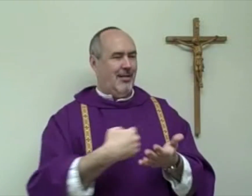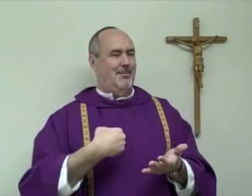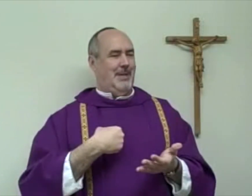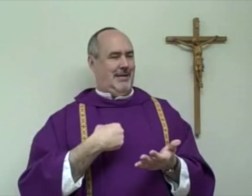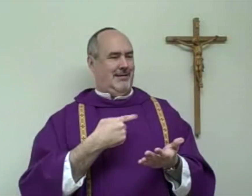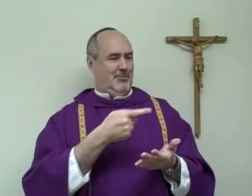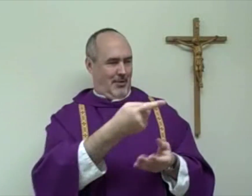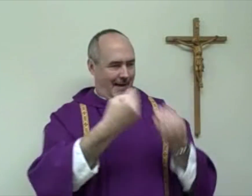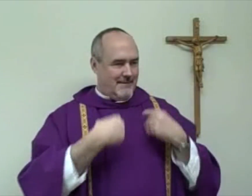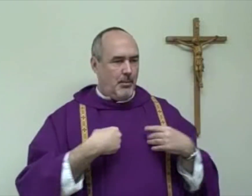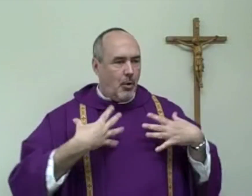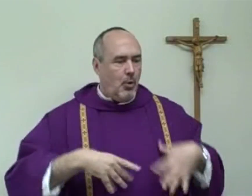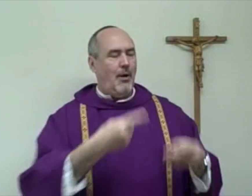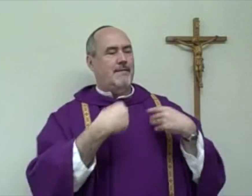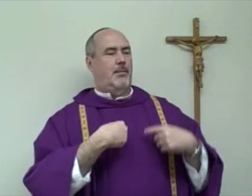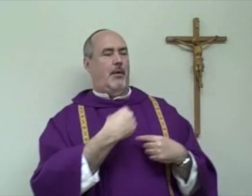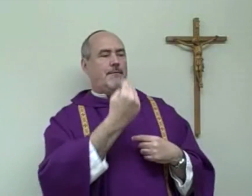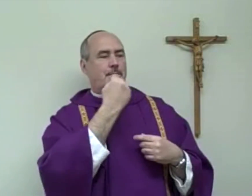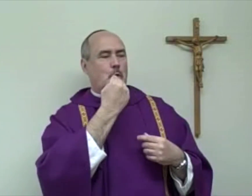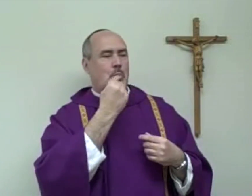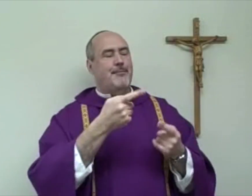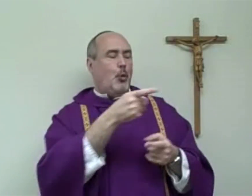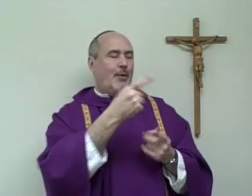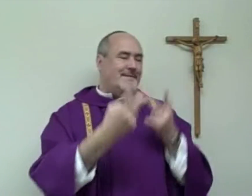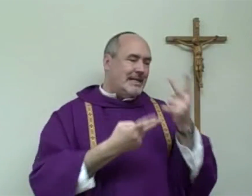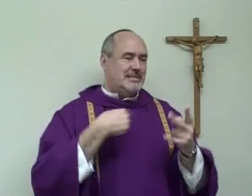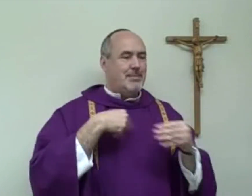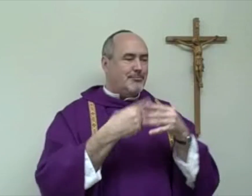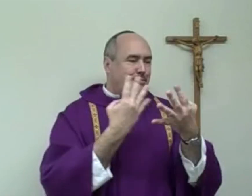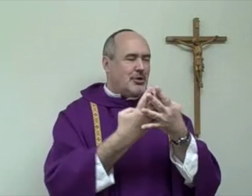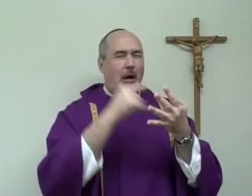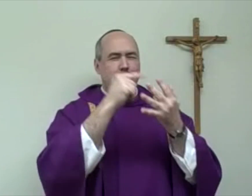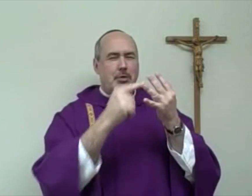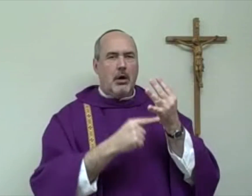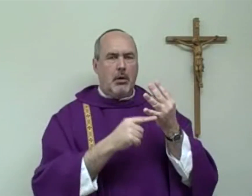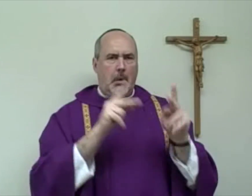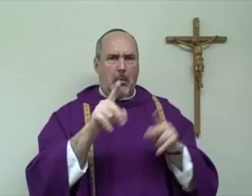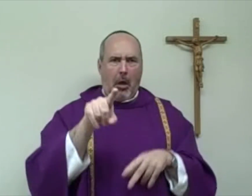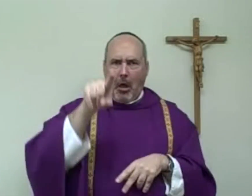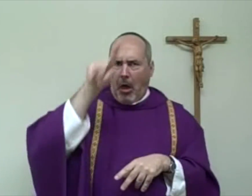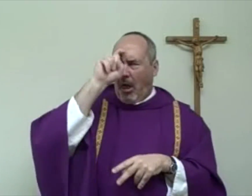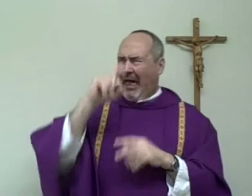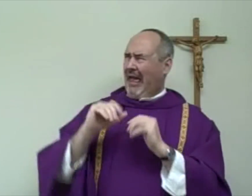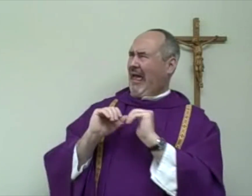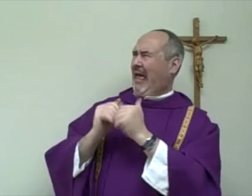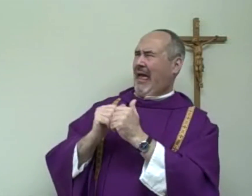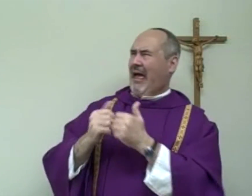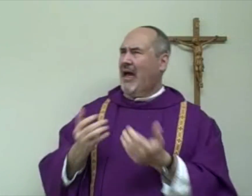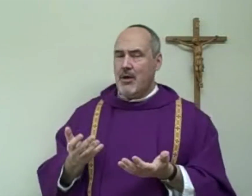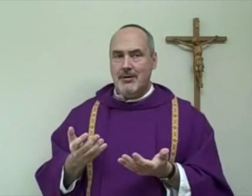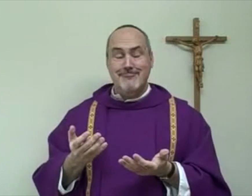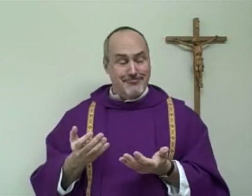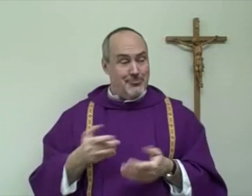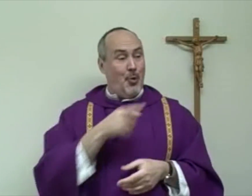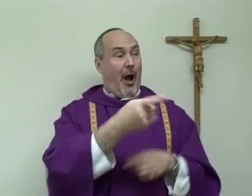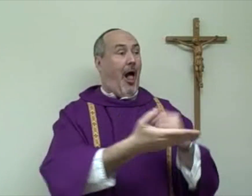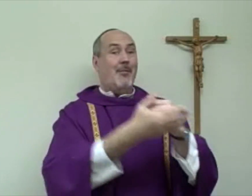judges us, he will say that yes, you fed me, you gave me water, you visited me in jail, you clothed